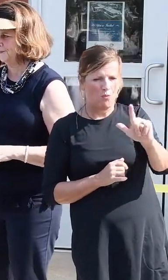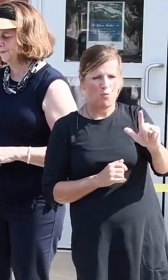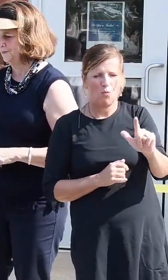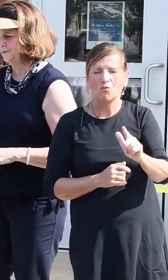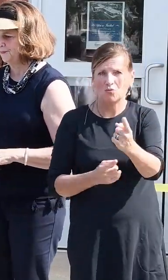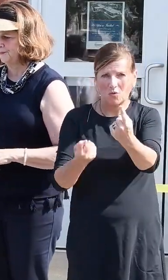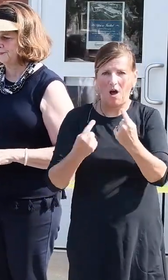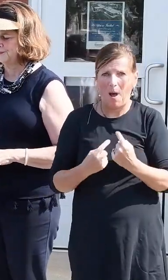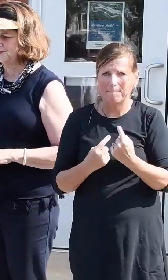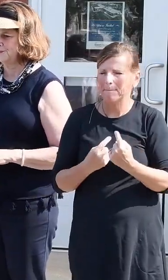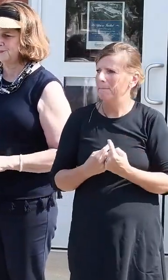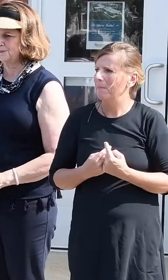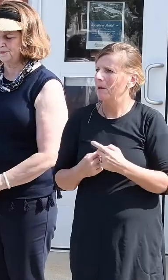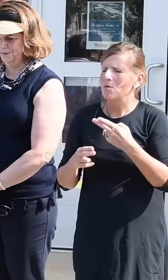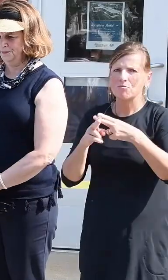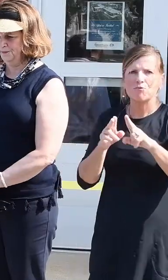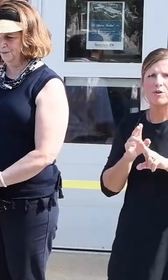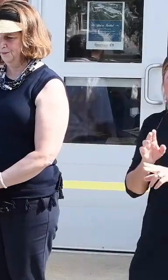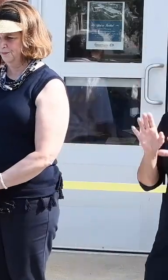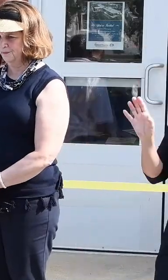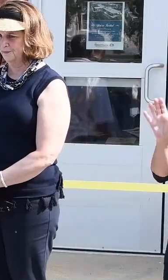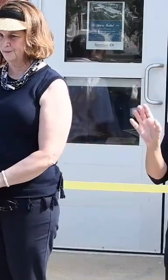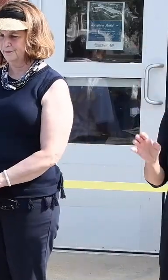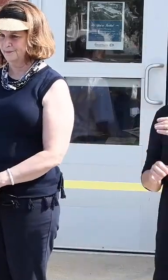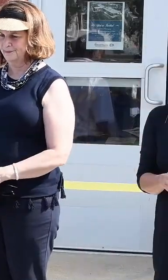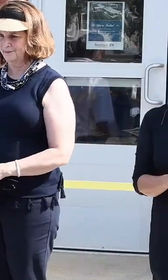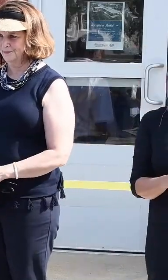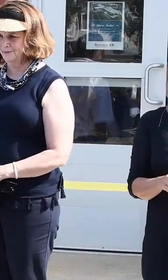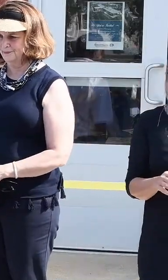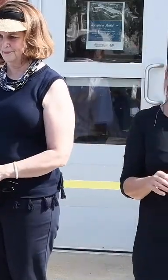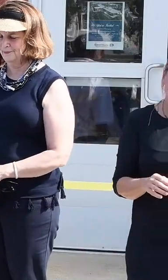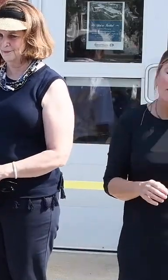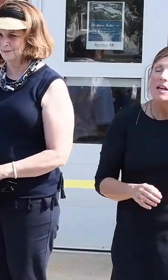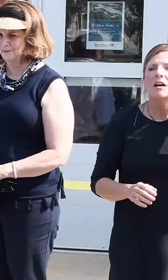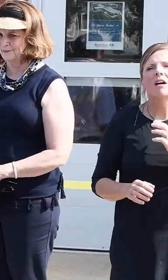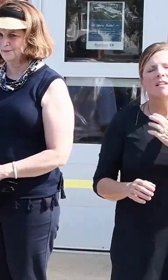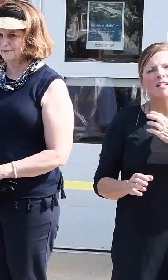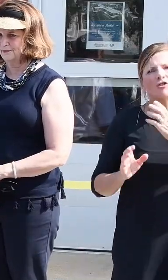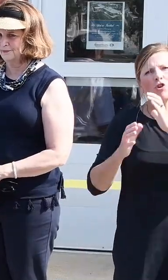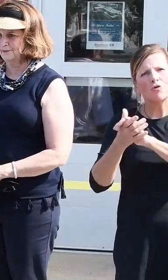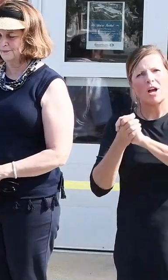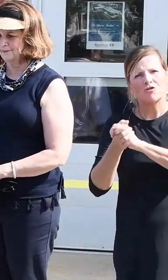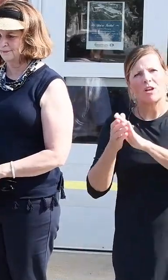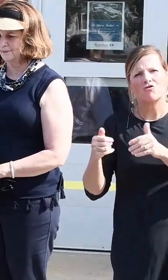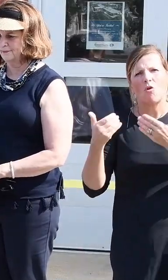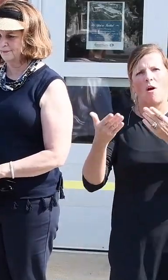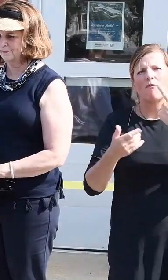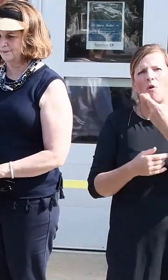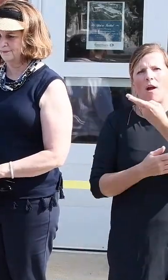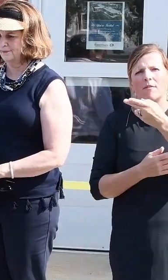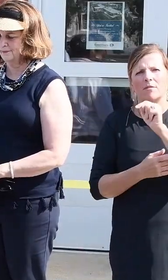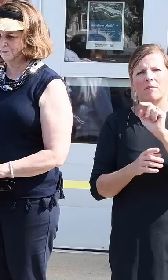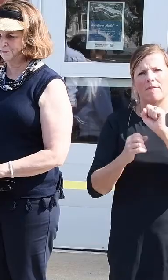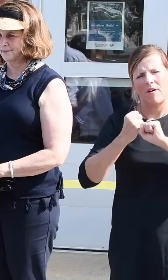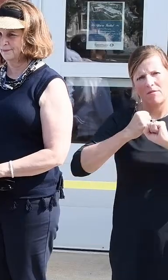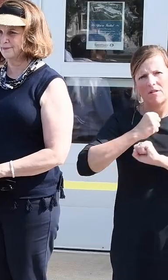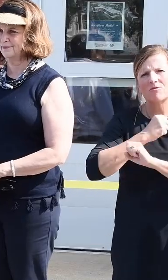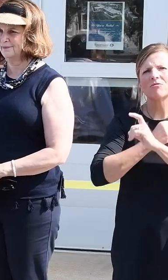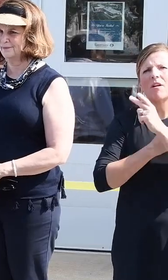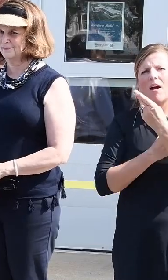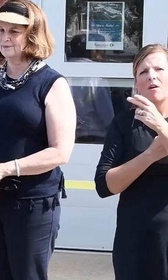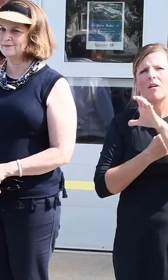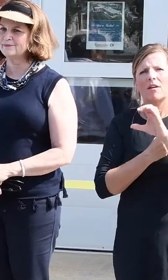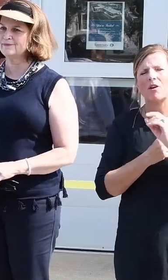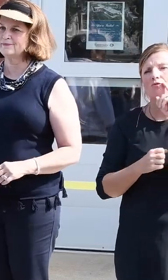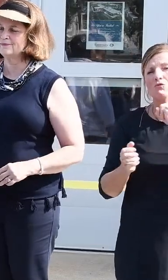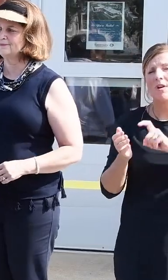present this. It's just a very brief citation. Be it hereby known that sincerest congratulations are offered to the Harriet Tubman Foundation of Howard County